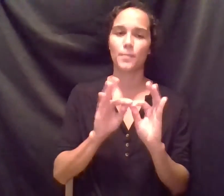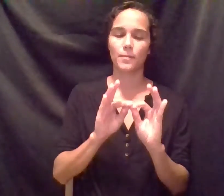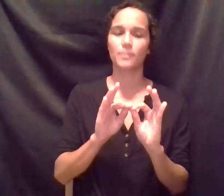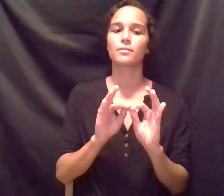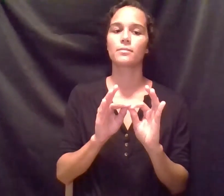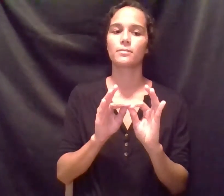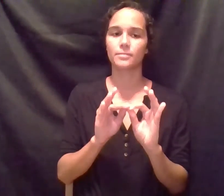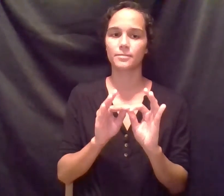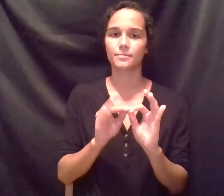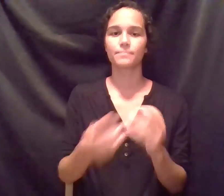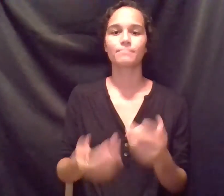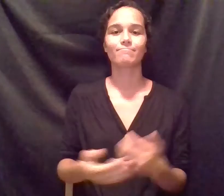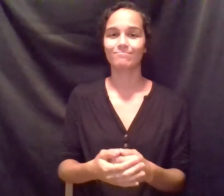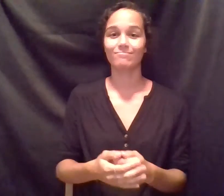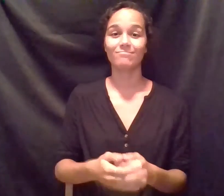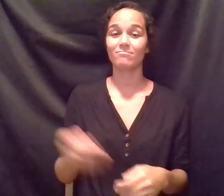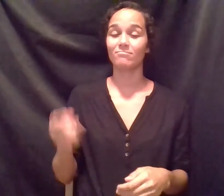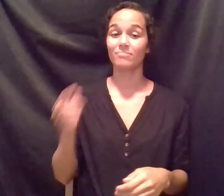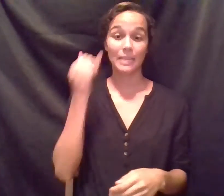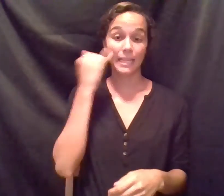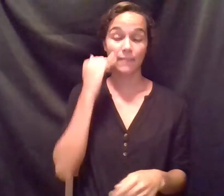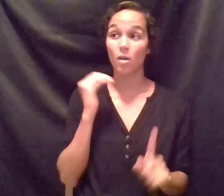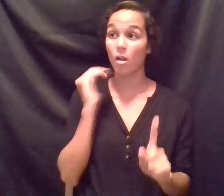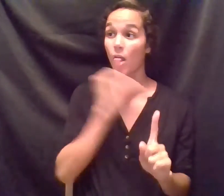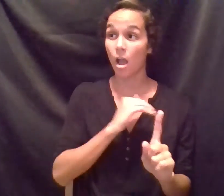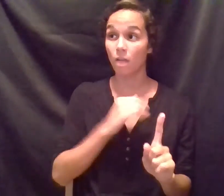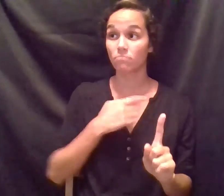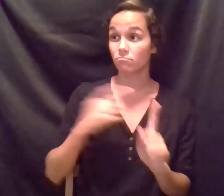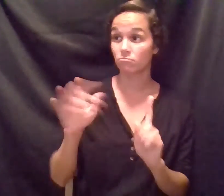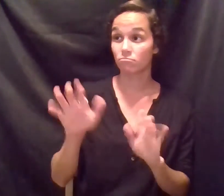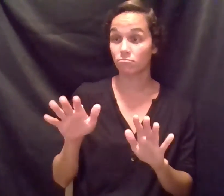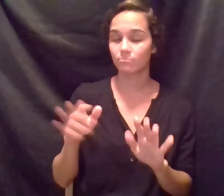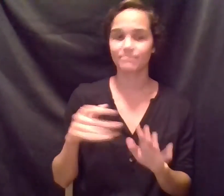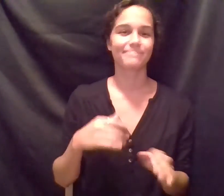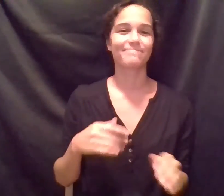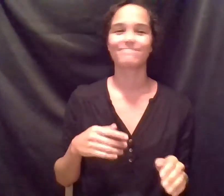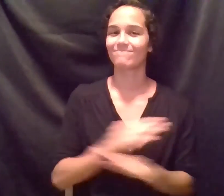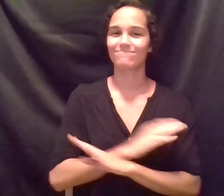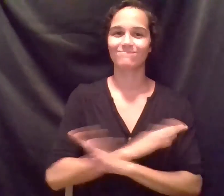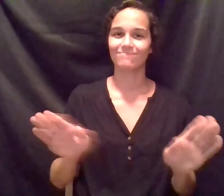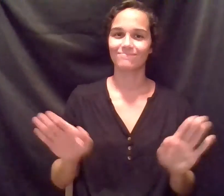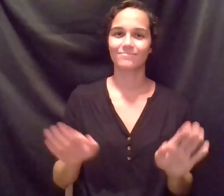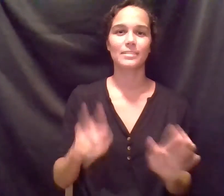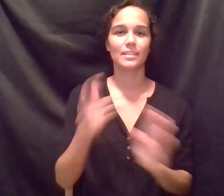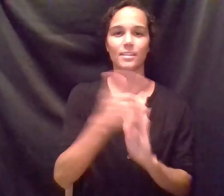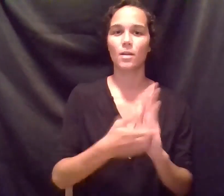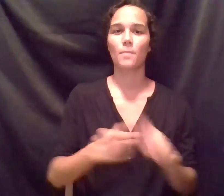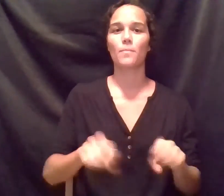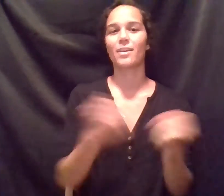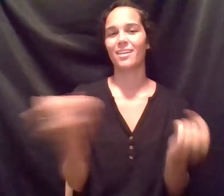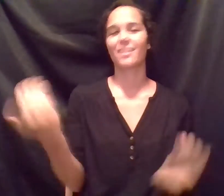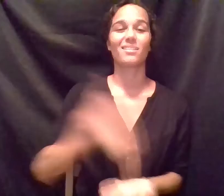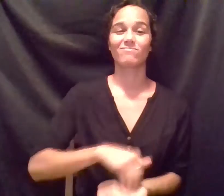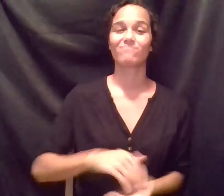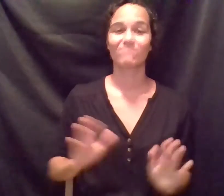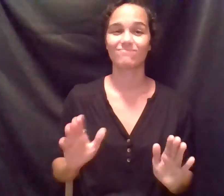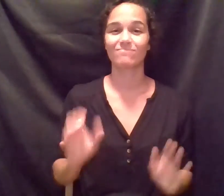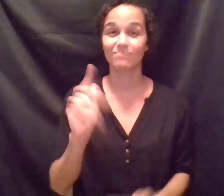Don't do it. It's against the law. Today's agenda, we're going to go over filming police, constitutional police